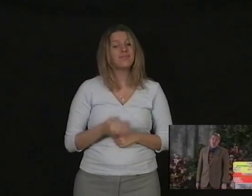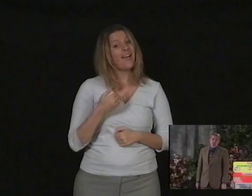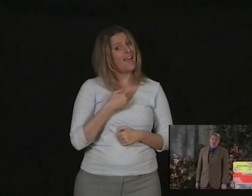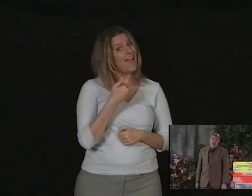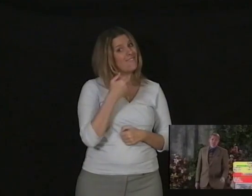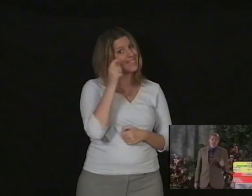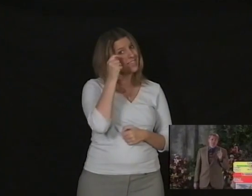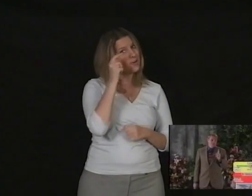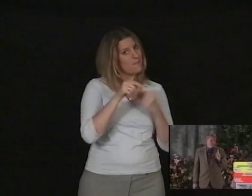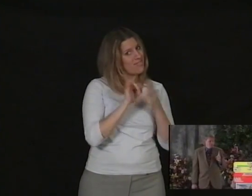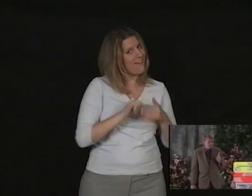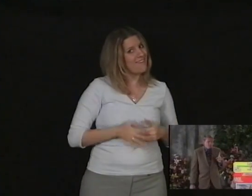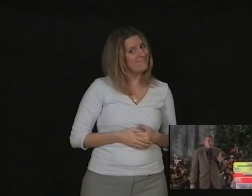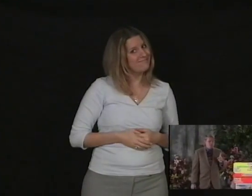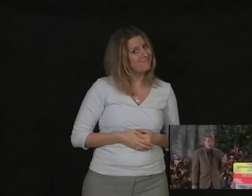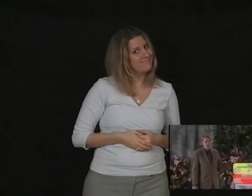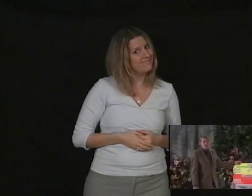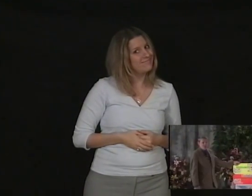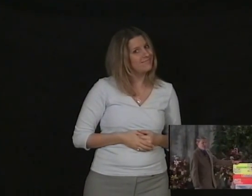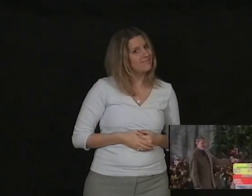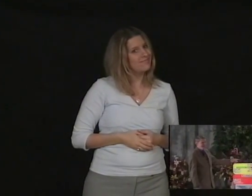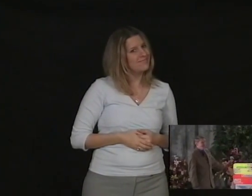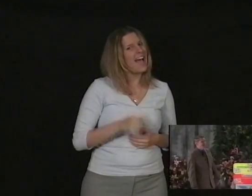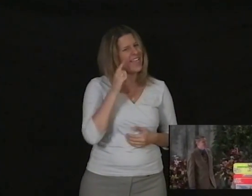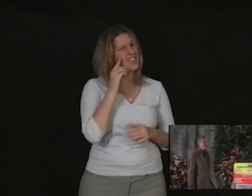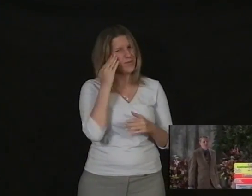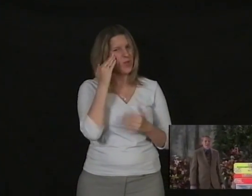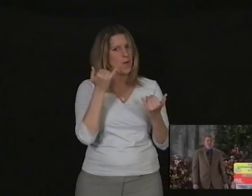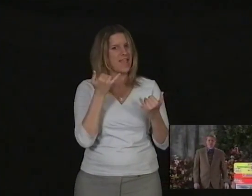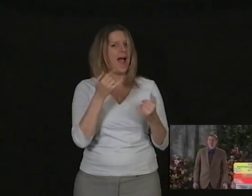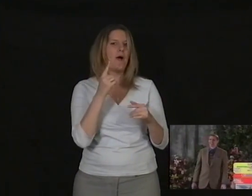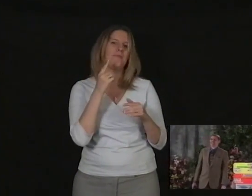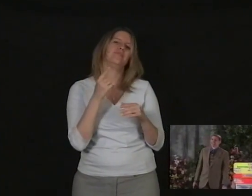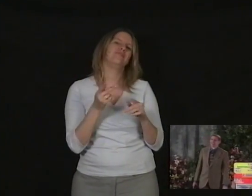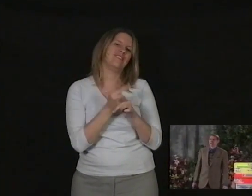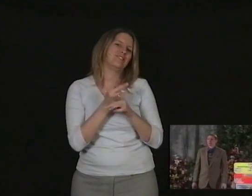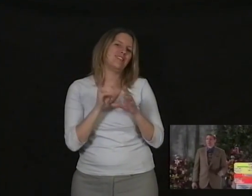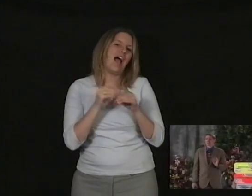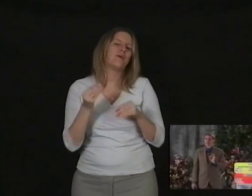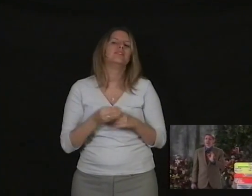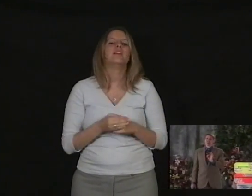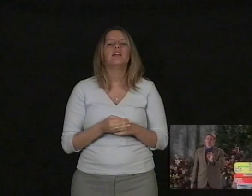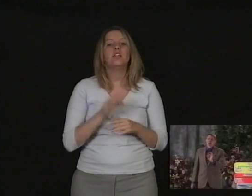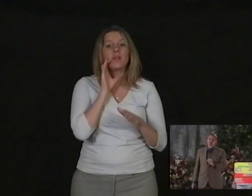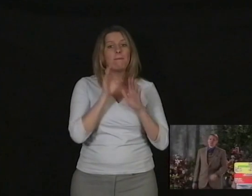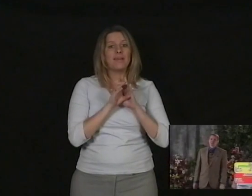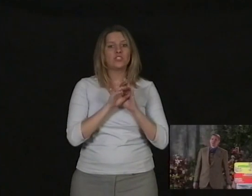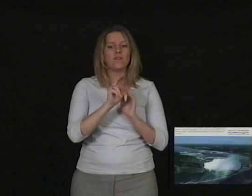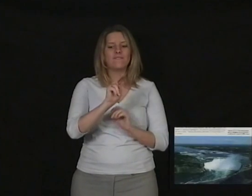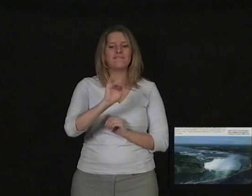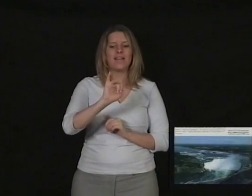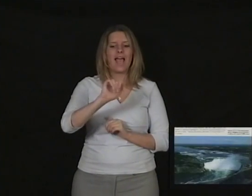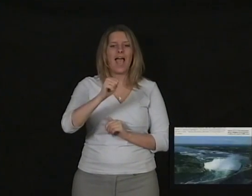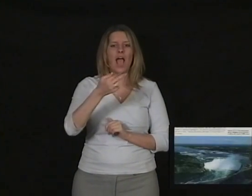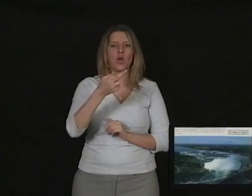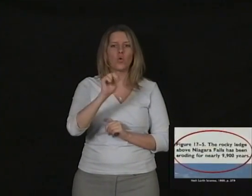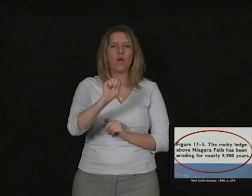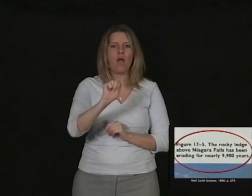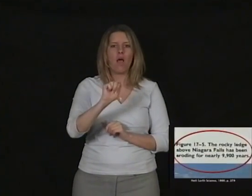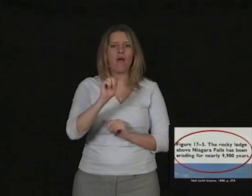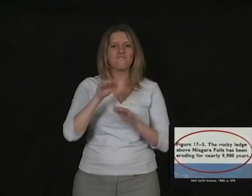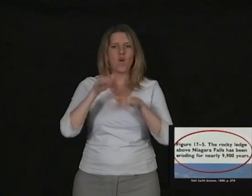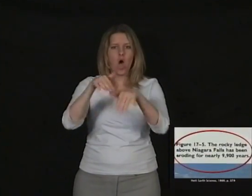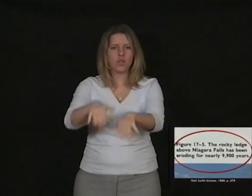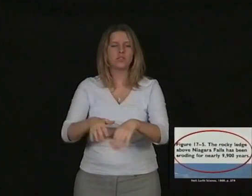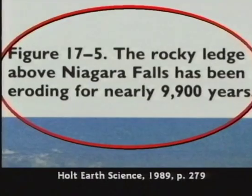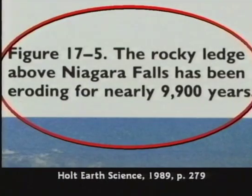I have a theory about that. I bet you know what it is, don't you? You can figure it out. Okay. Here's a picture of Niagara Falls. The textbook says,